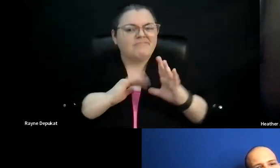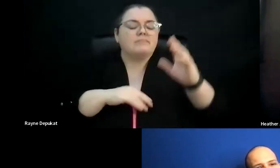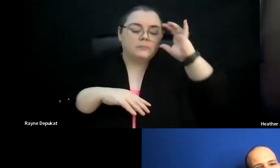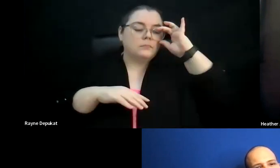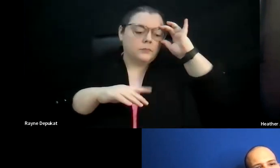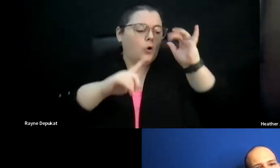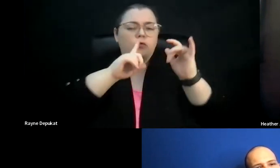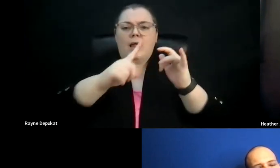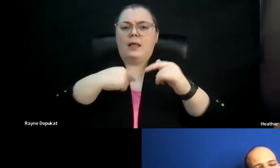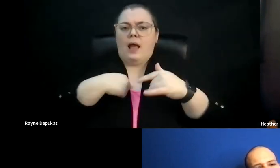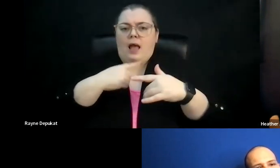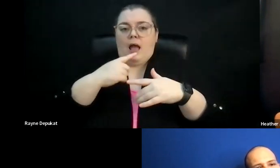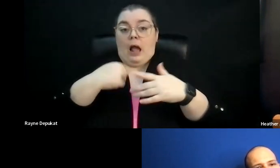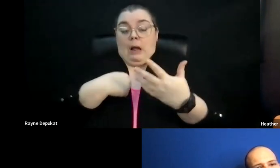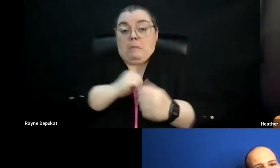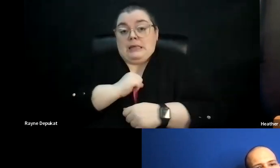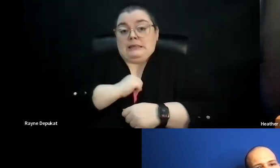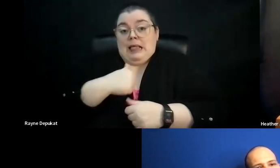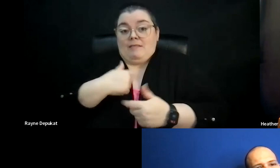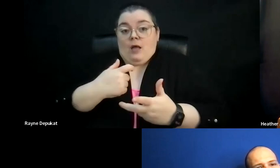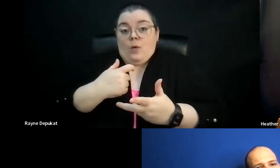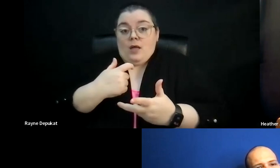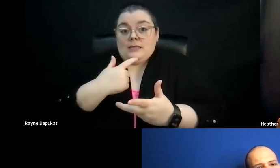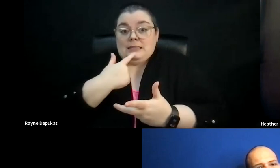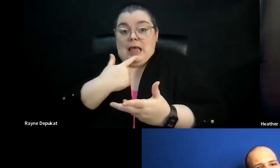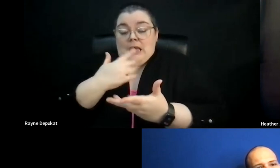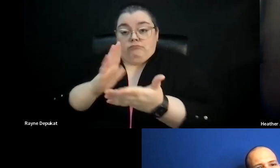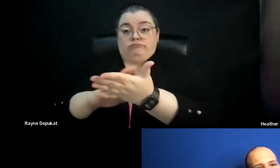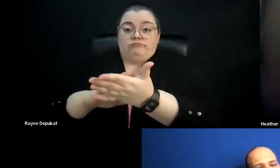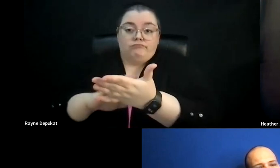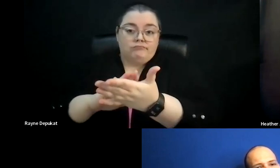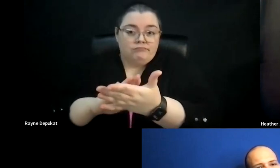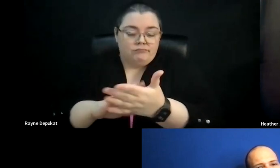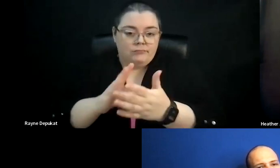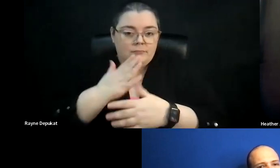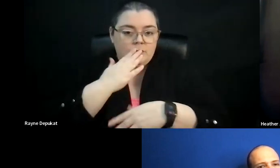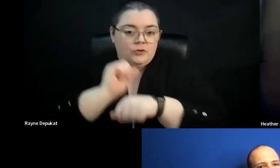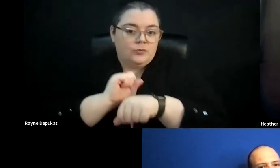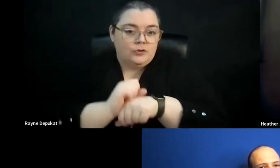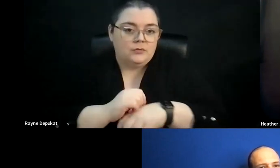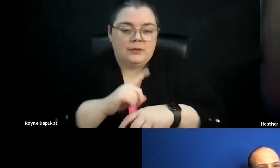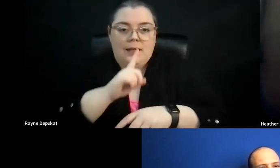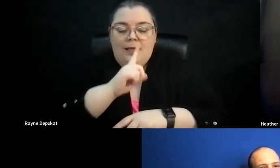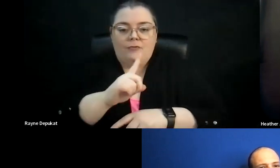was, some of it was common. We knew some of it surprised me. So I just want to say good work.